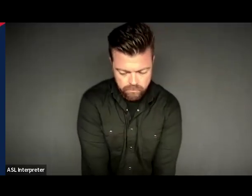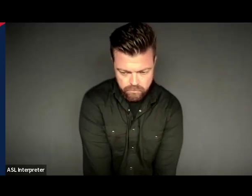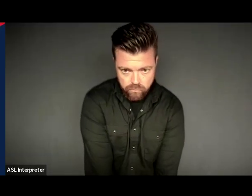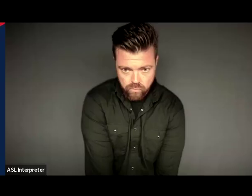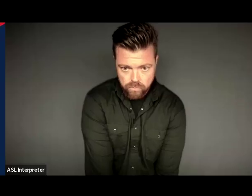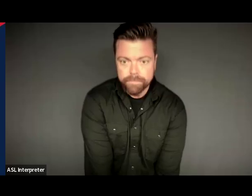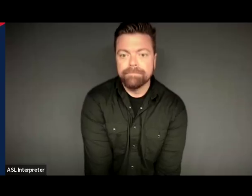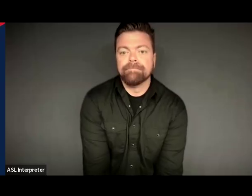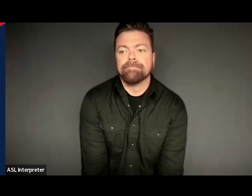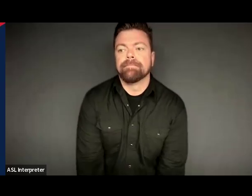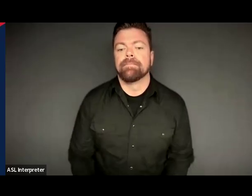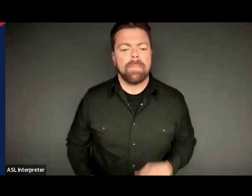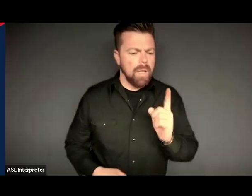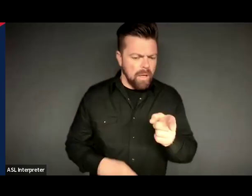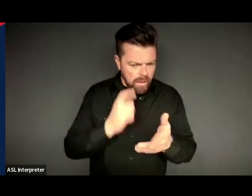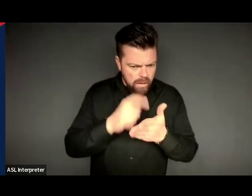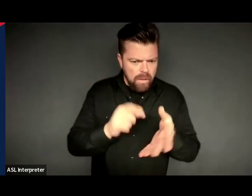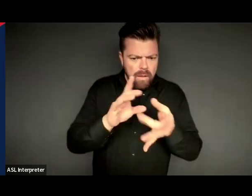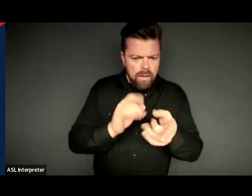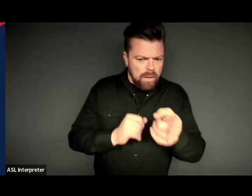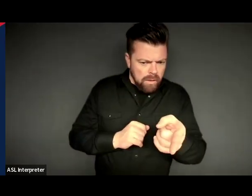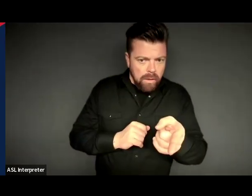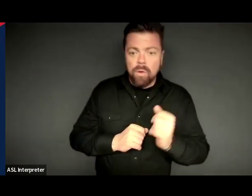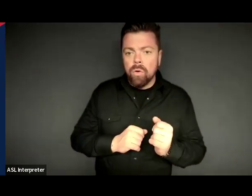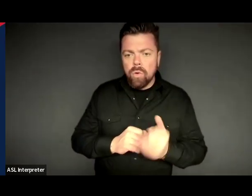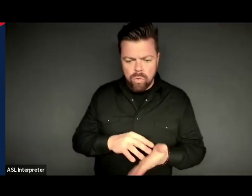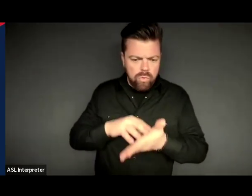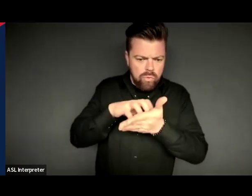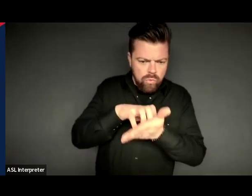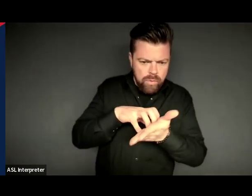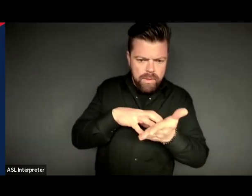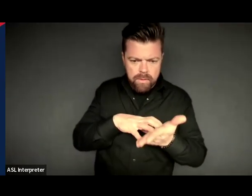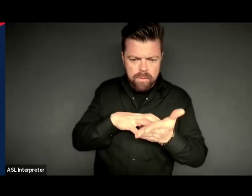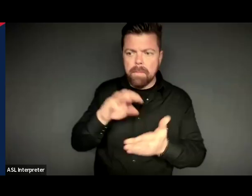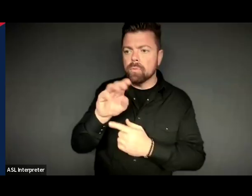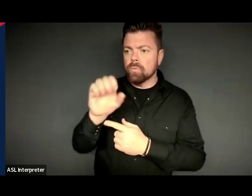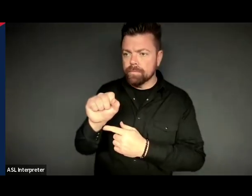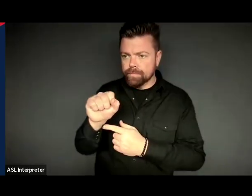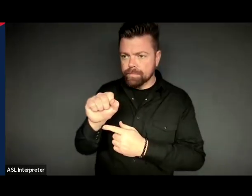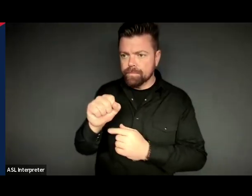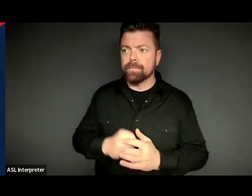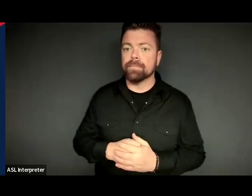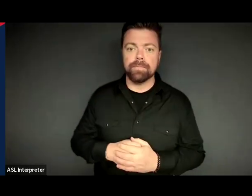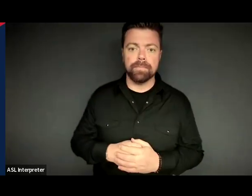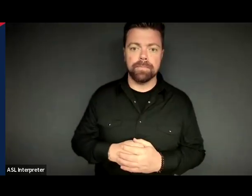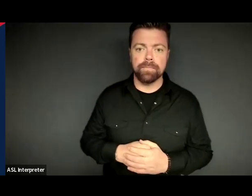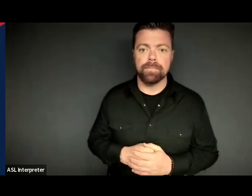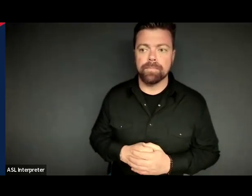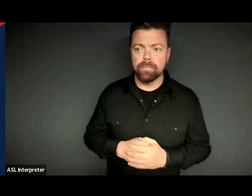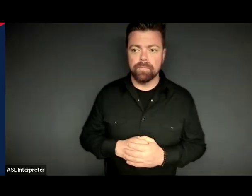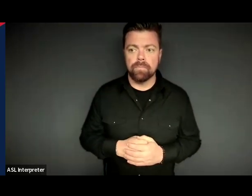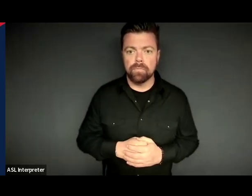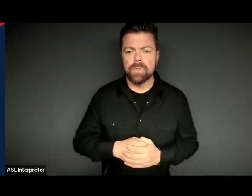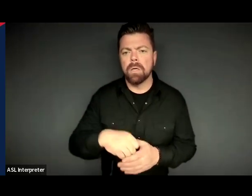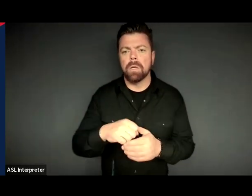Somebody's worried about their debilitating weakness from multiple sclerosis, and they want to